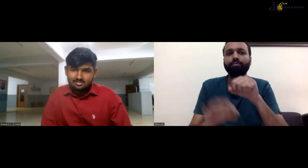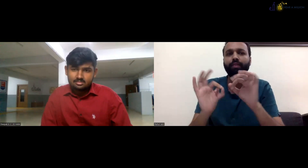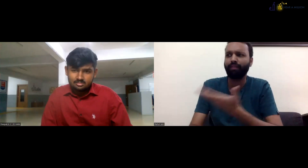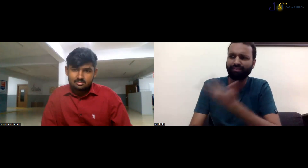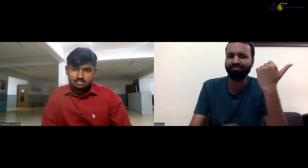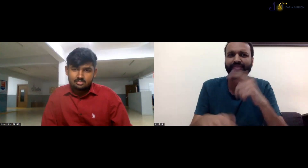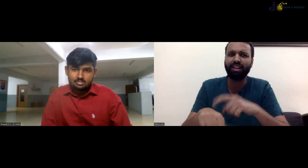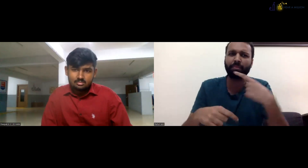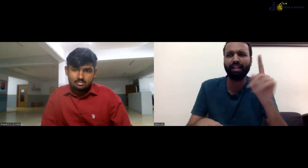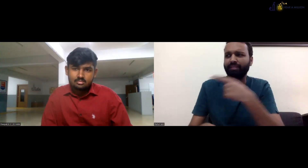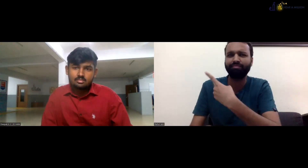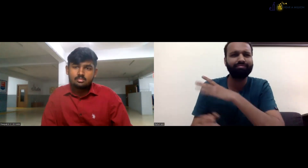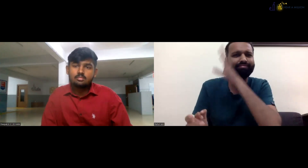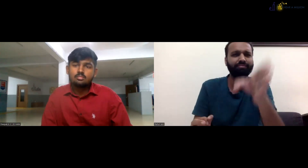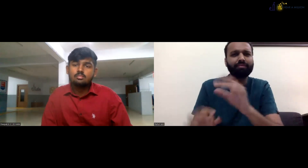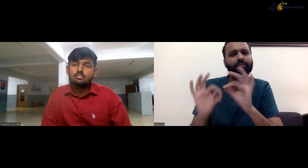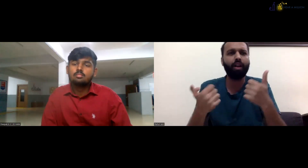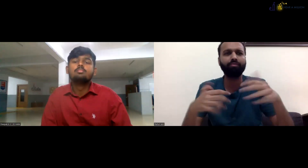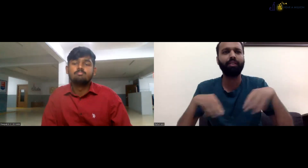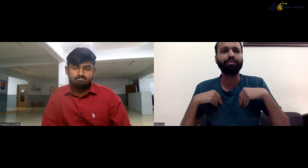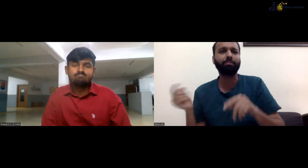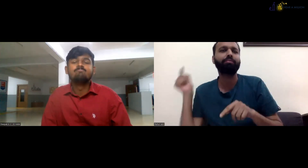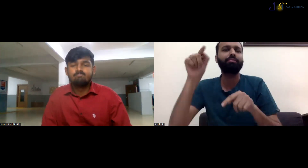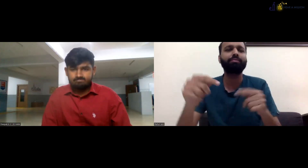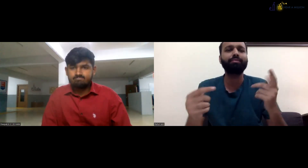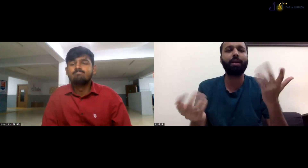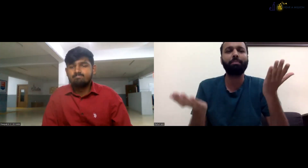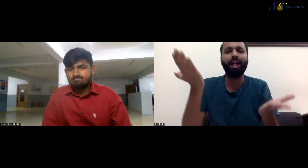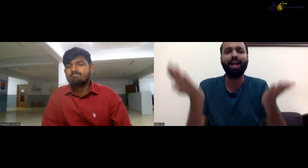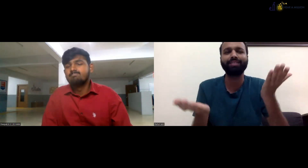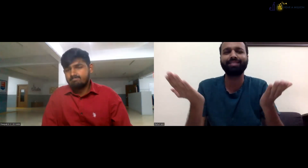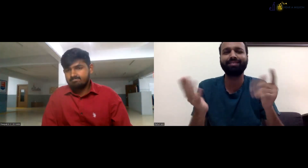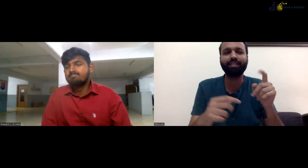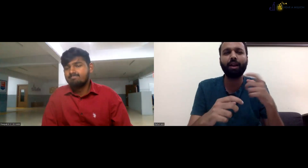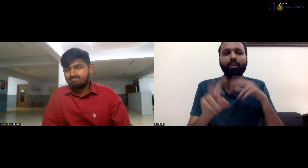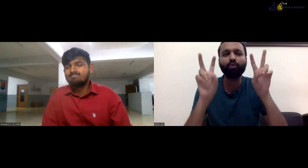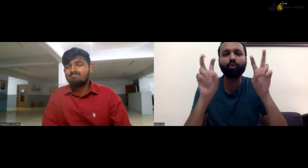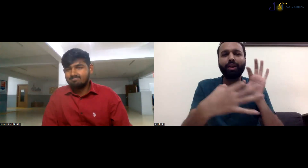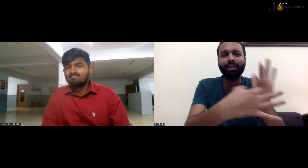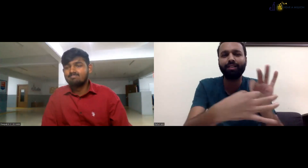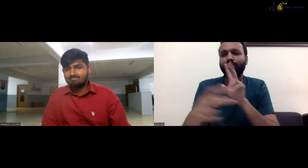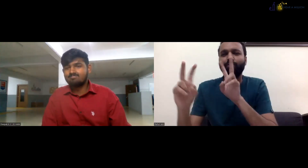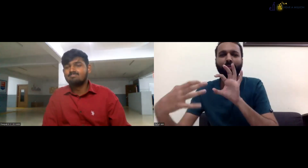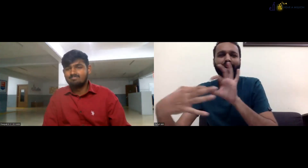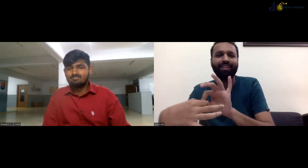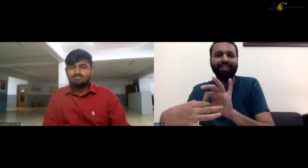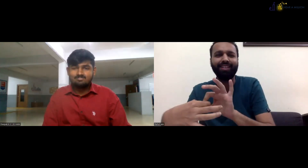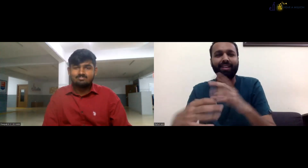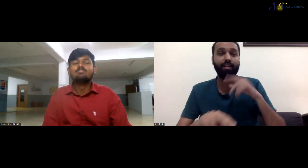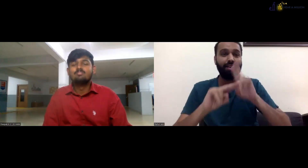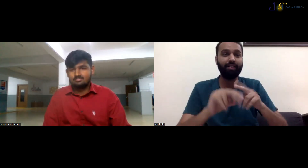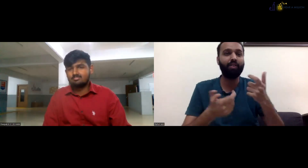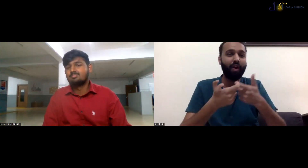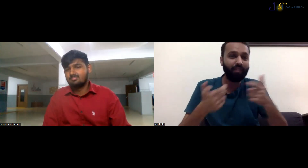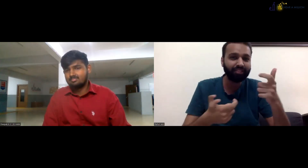or presentations, etc. But if there were more social events, I would invite her, and that I would have to balance between my